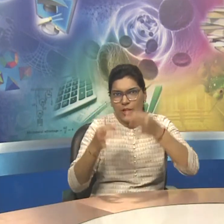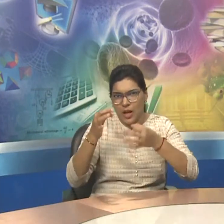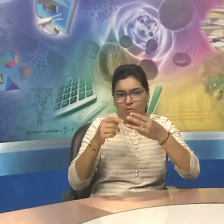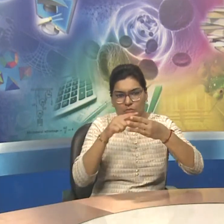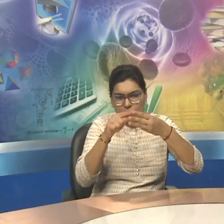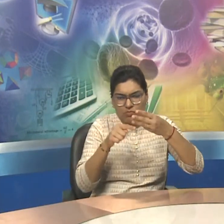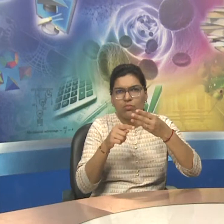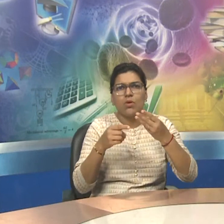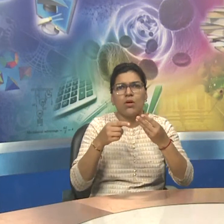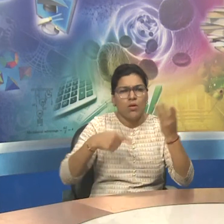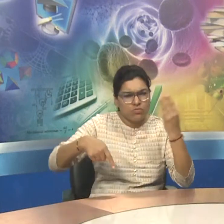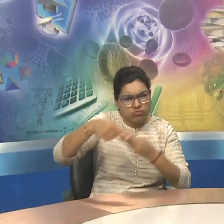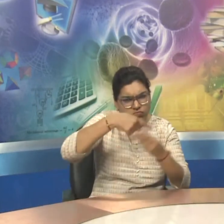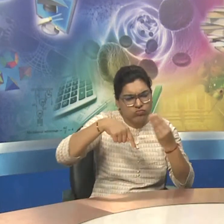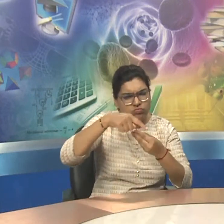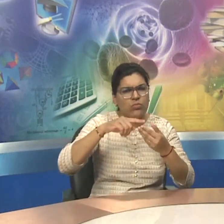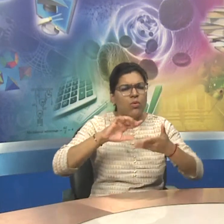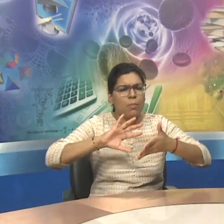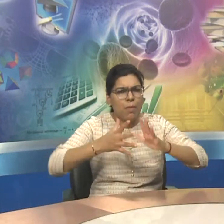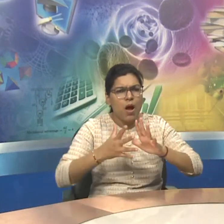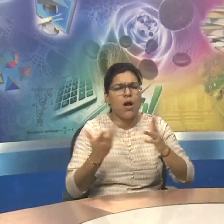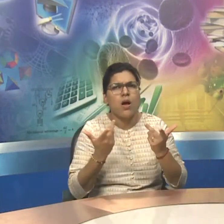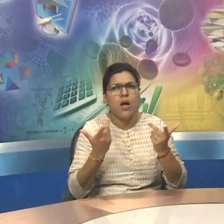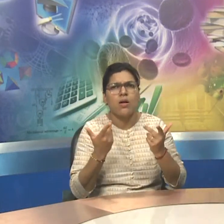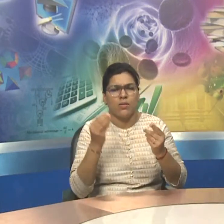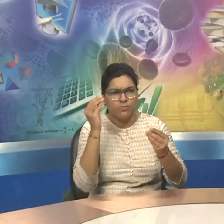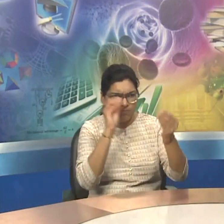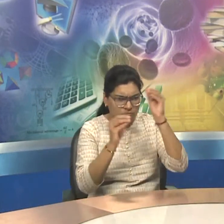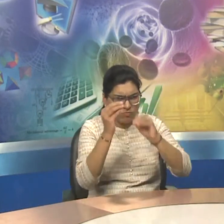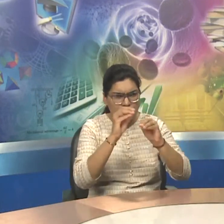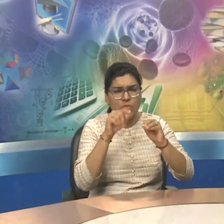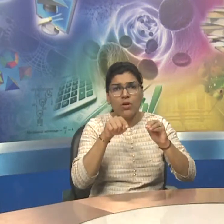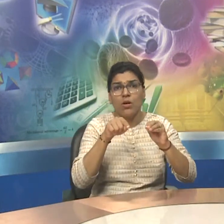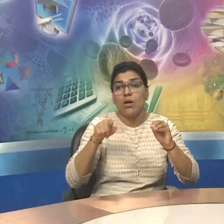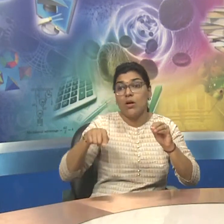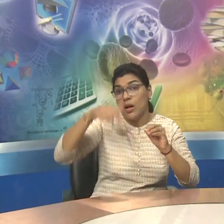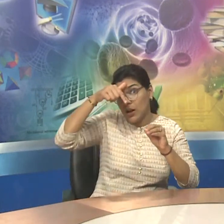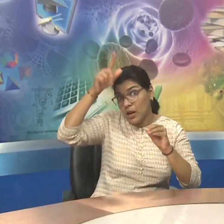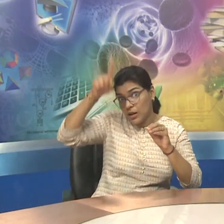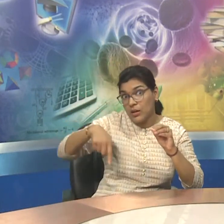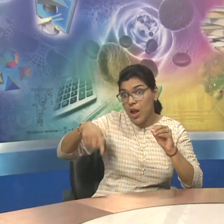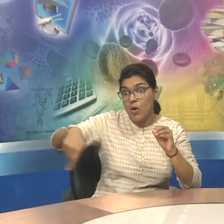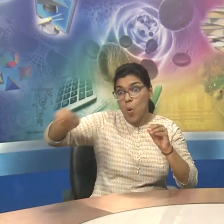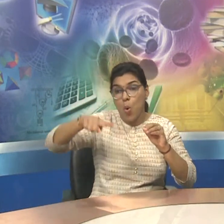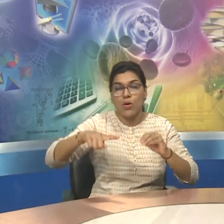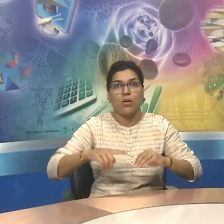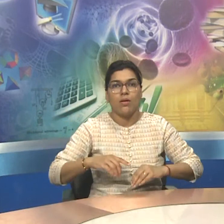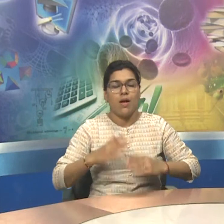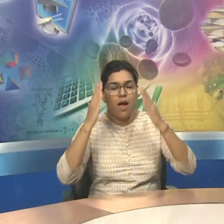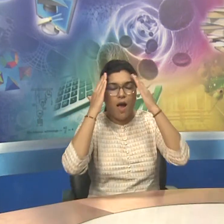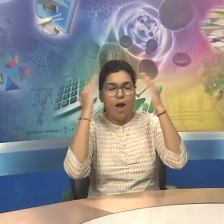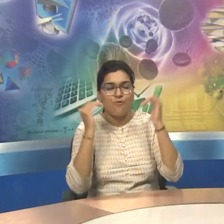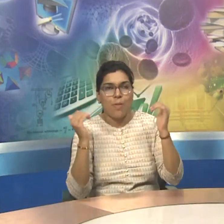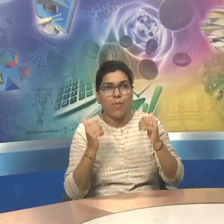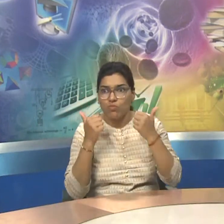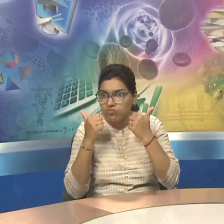implement them, maintain peace and order in the